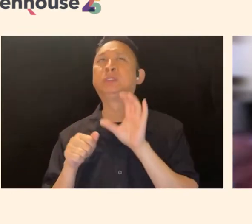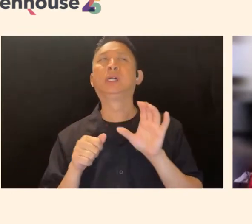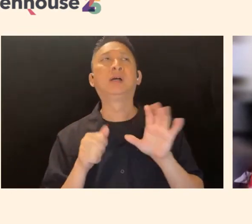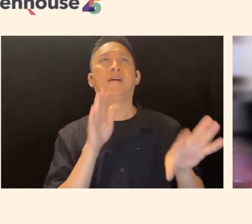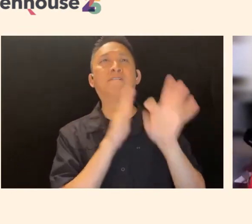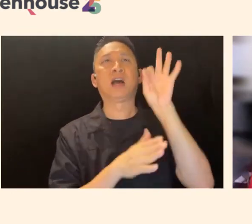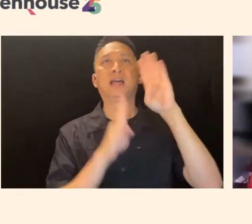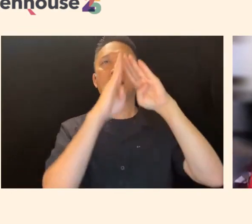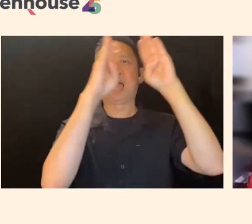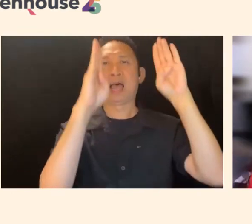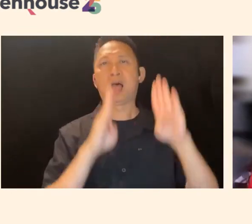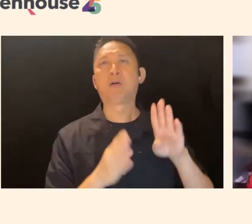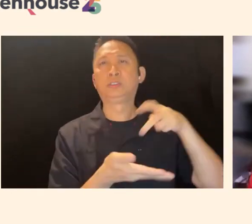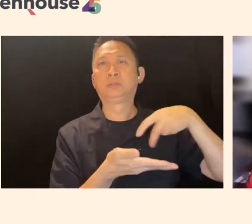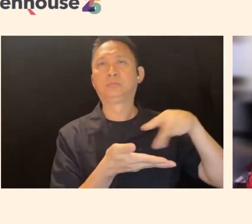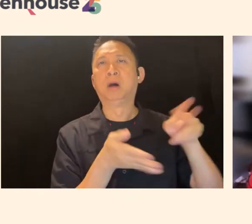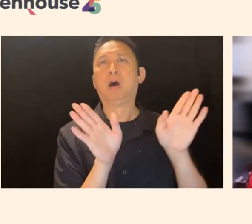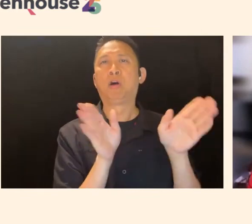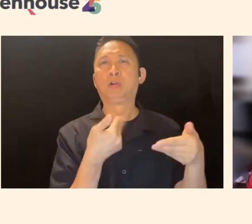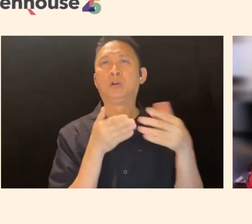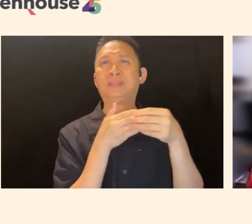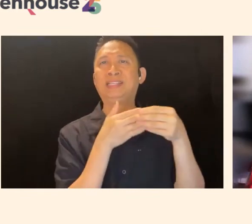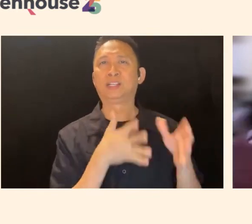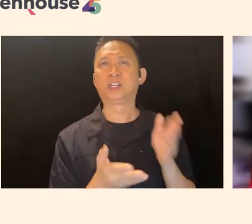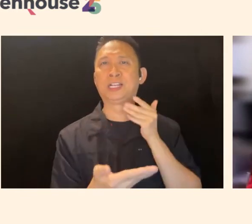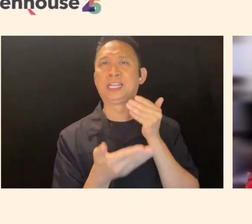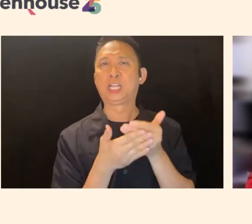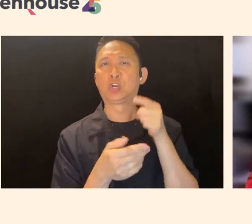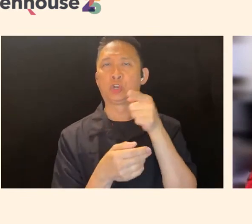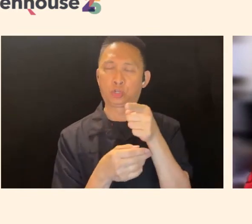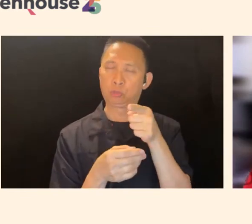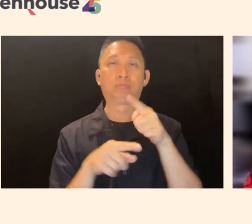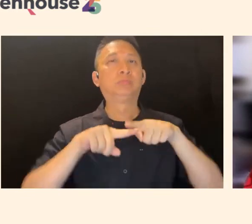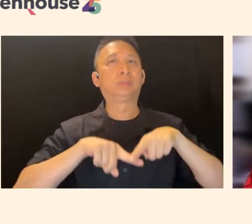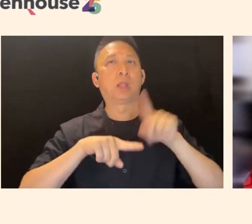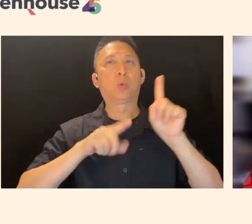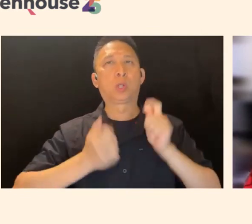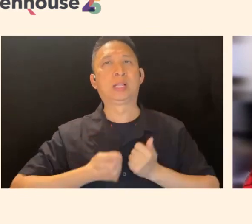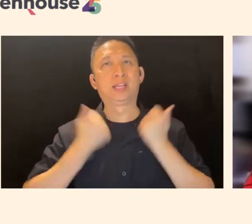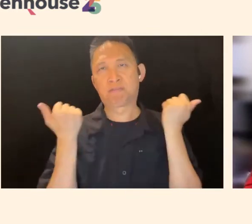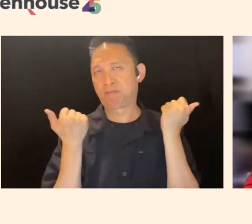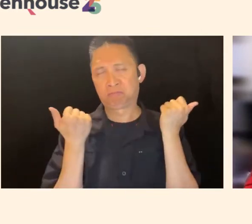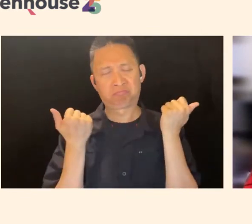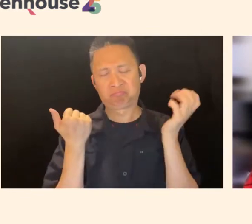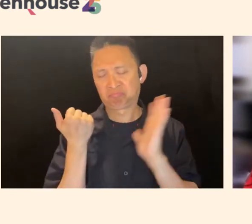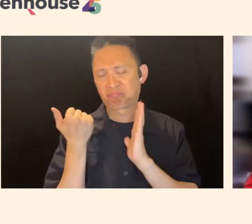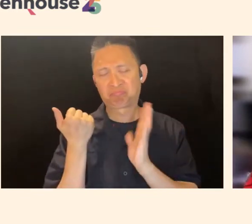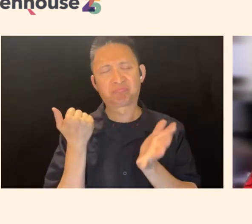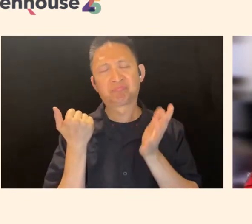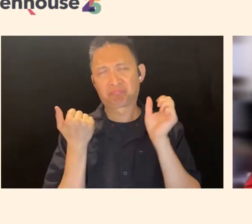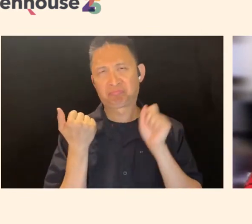some ballroom leaders, depending upon the area that you're in, to